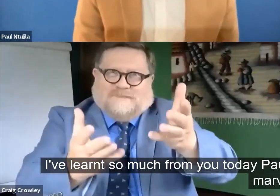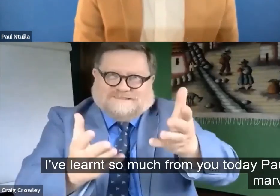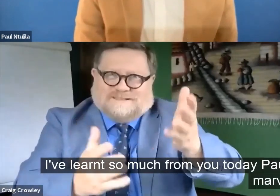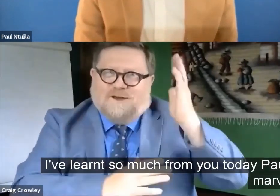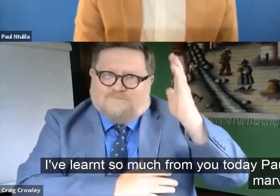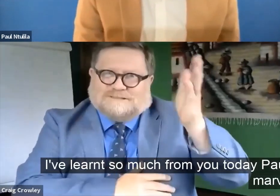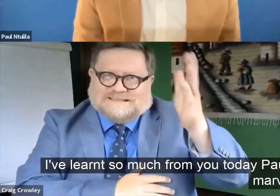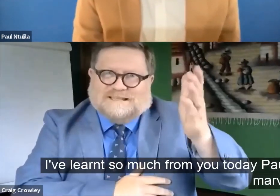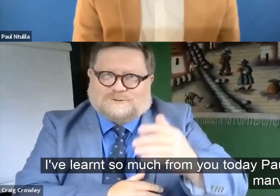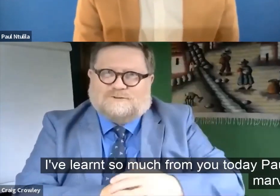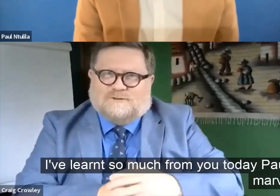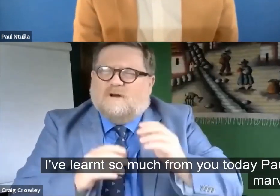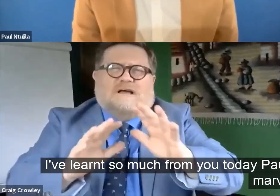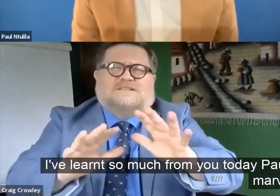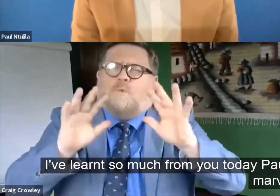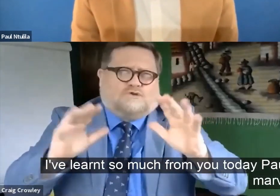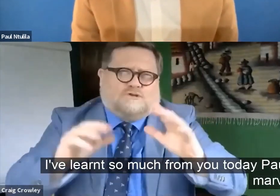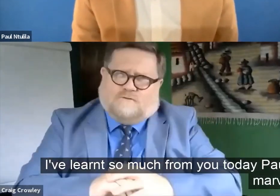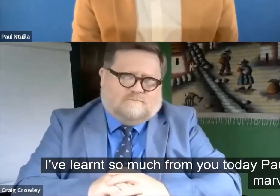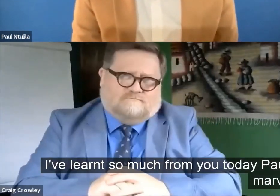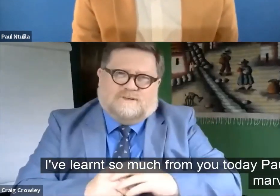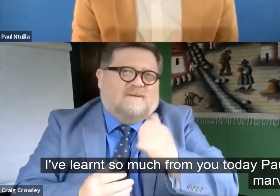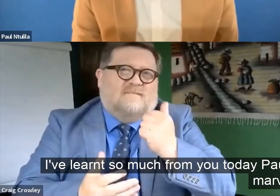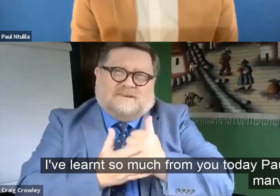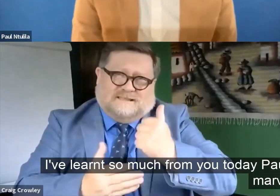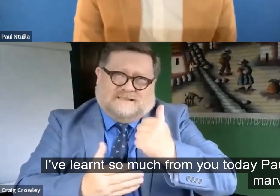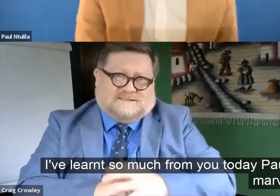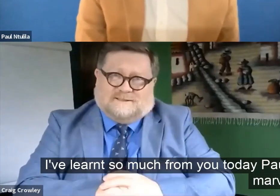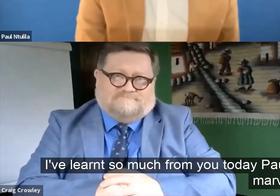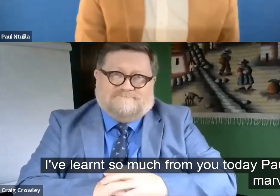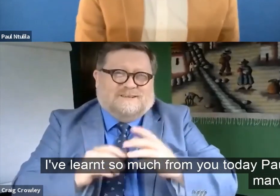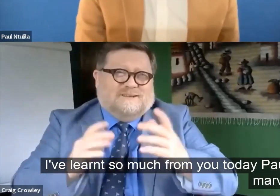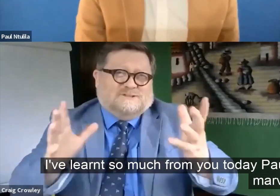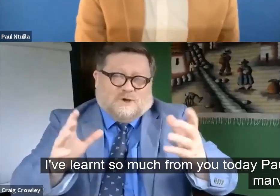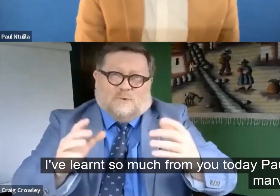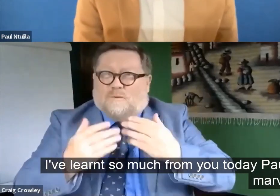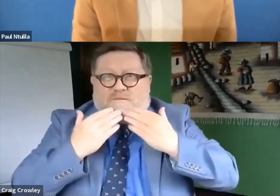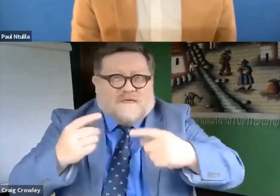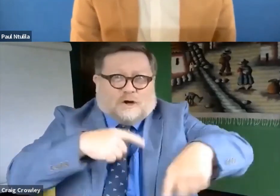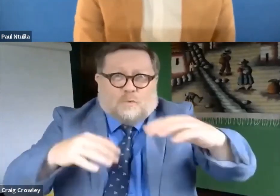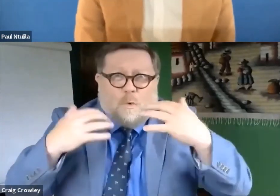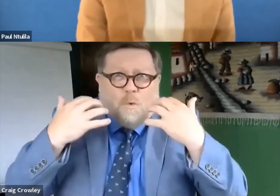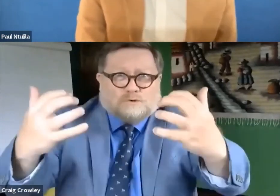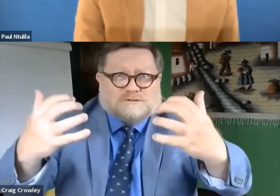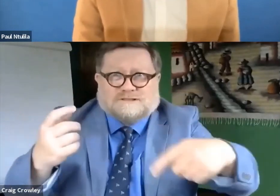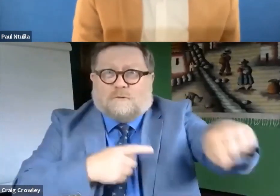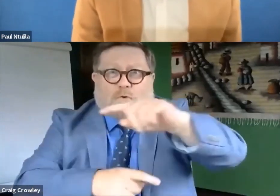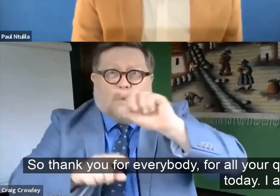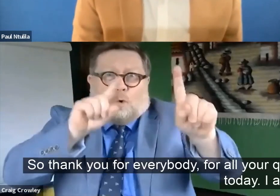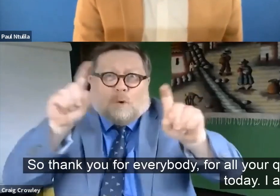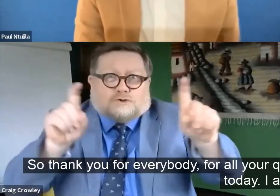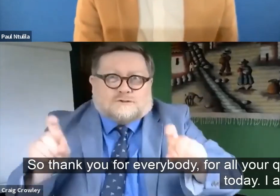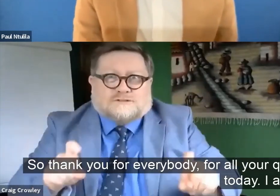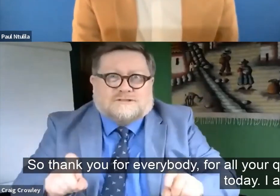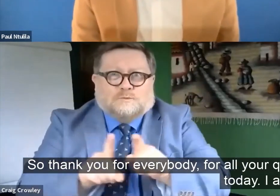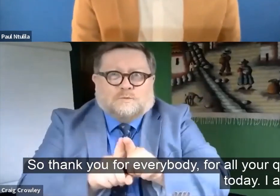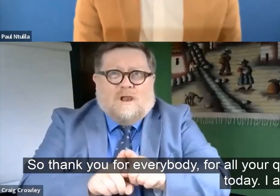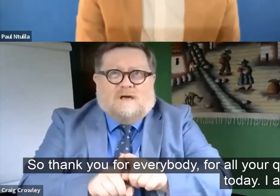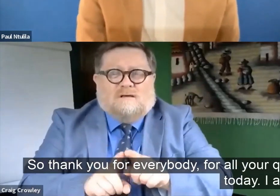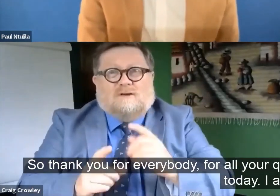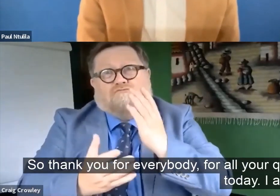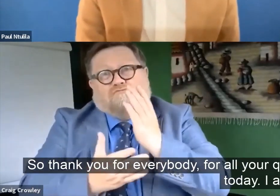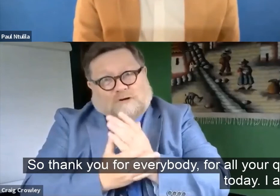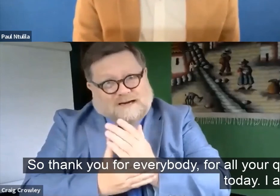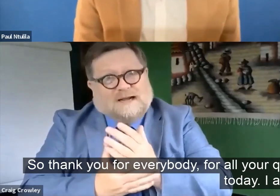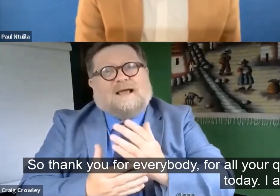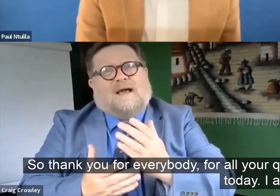so much from you today, Paul. Your presentation was incredible, truly marvelous. So thank you for everybody, for